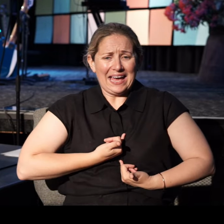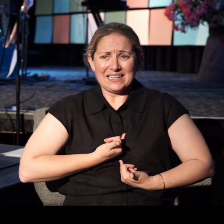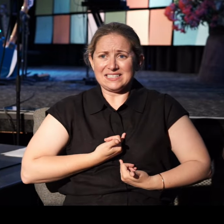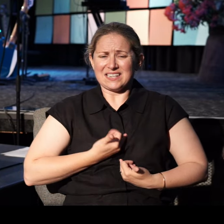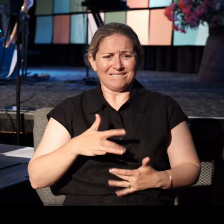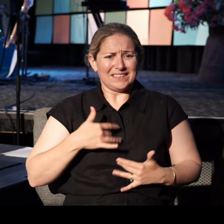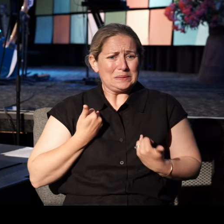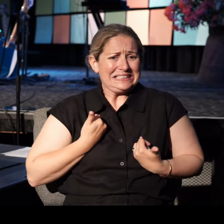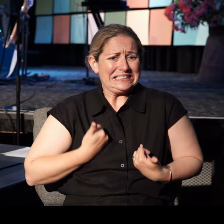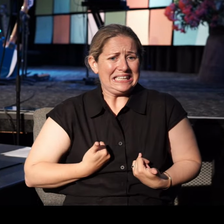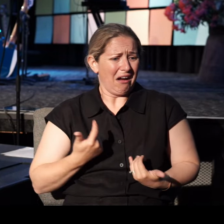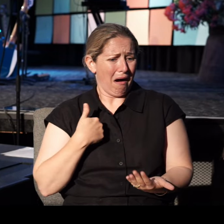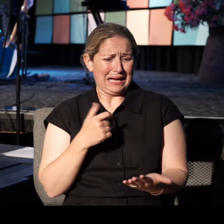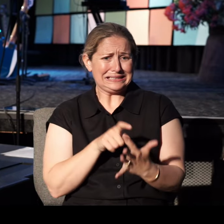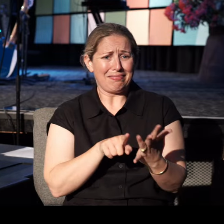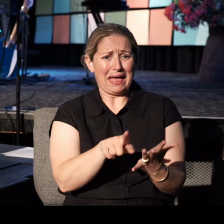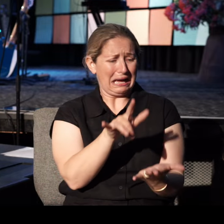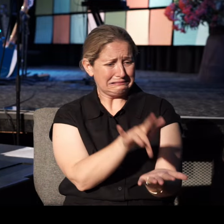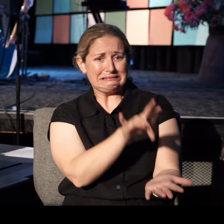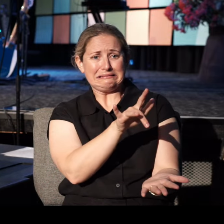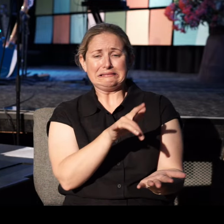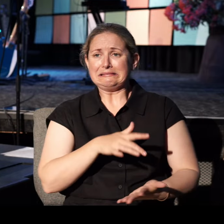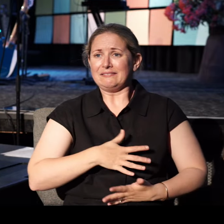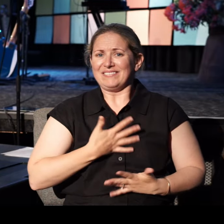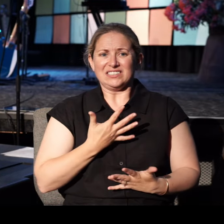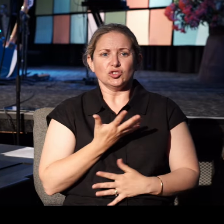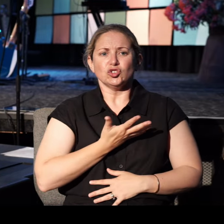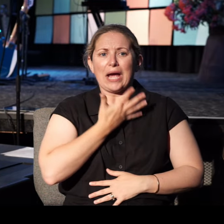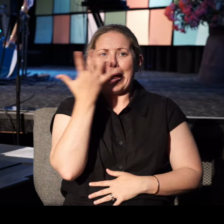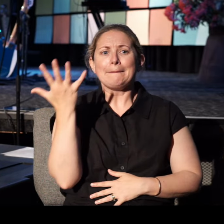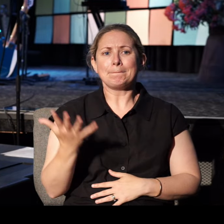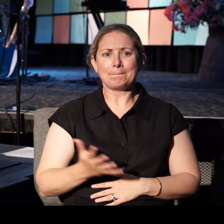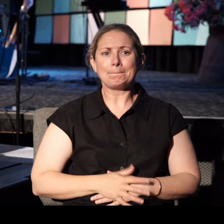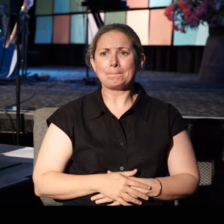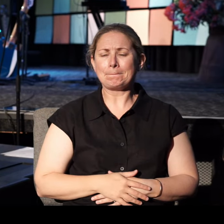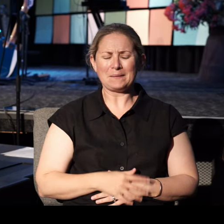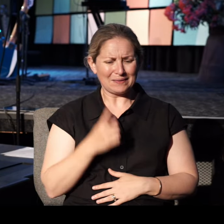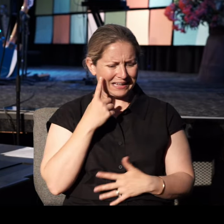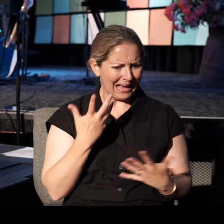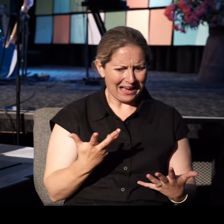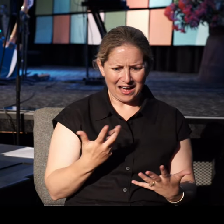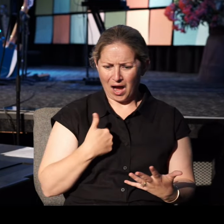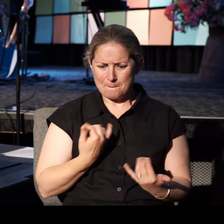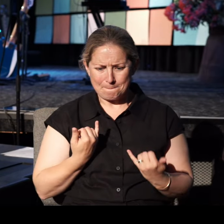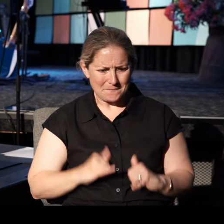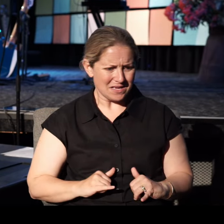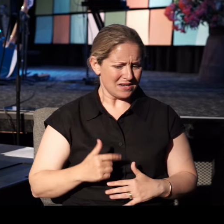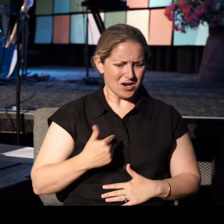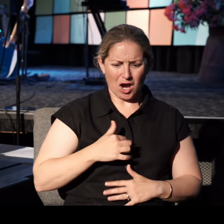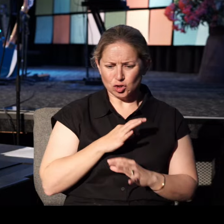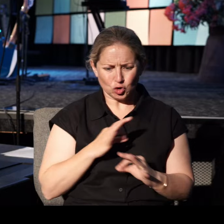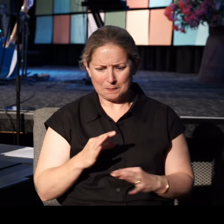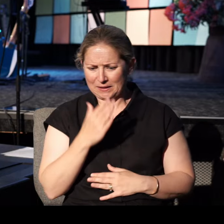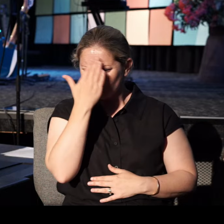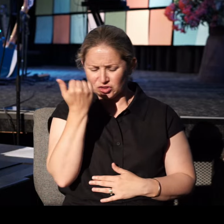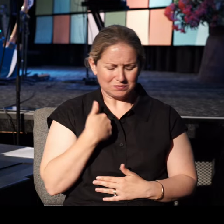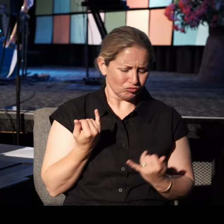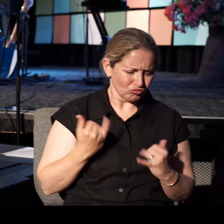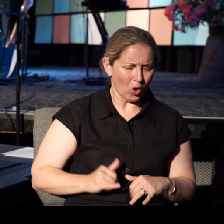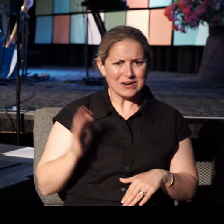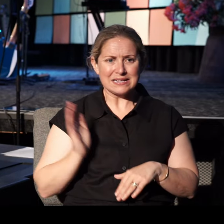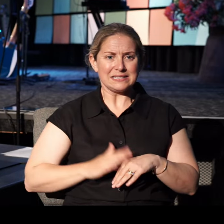horrified by the fact that you've done it, and so much more shattered by it and feeling like, how can I be a Christian? That is the nature